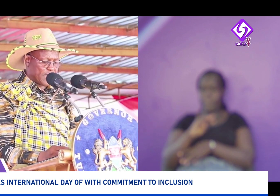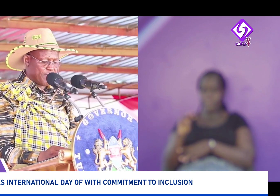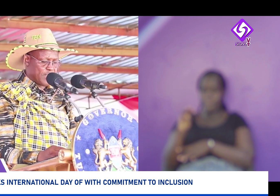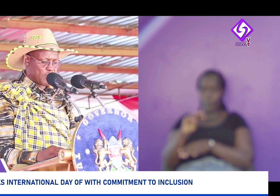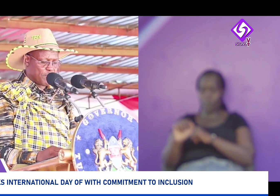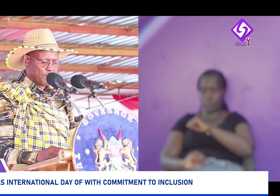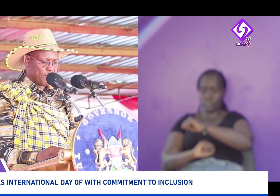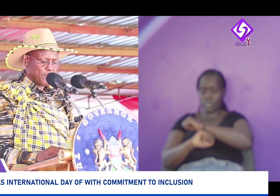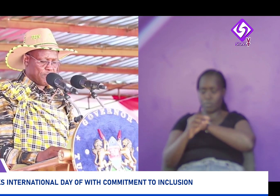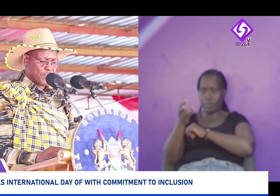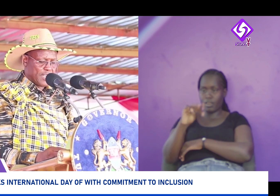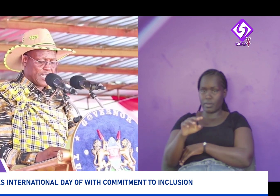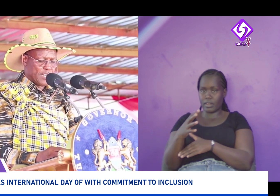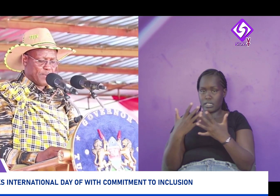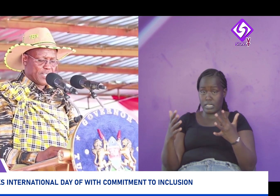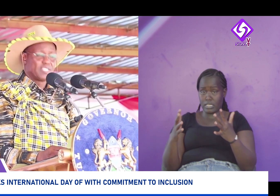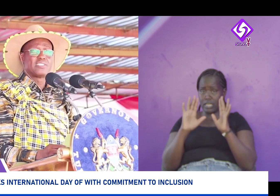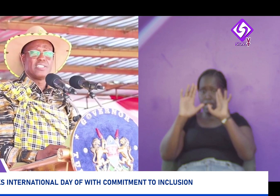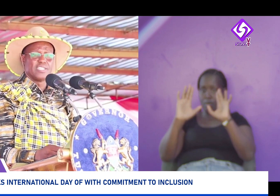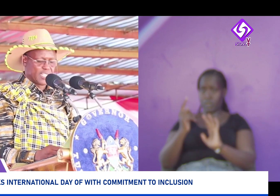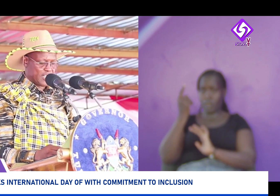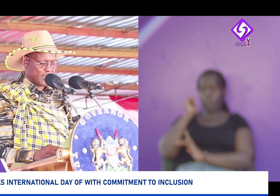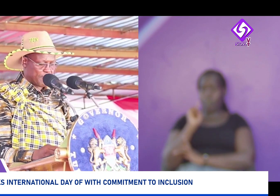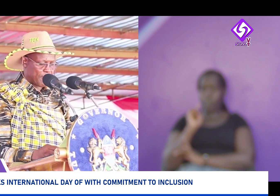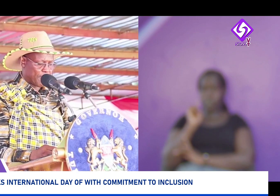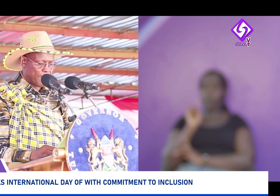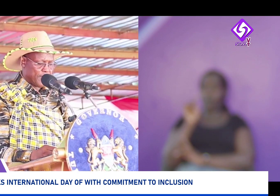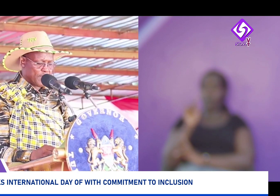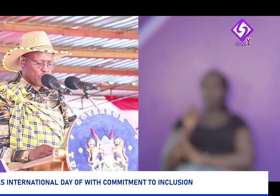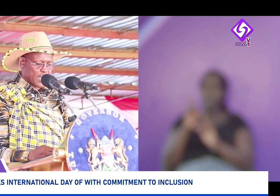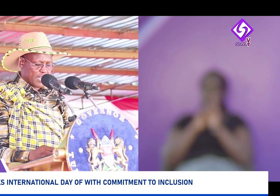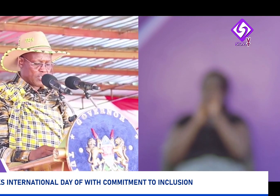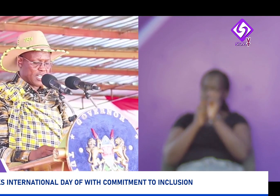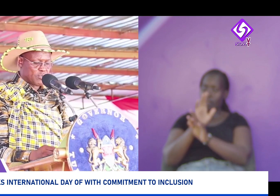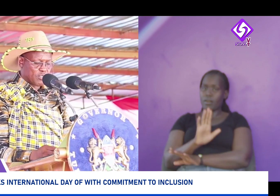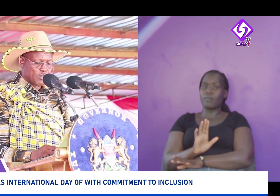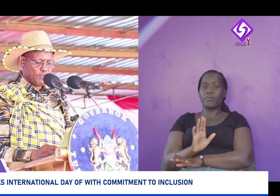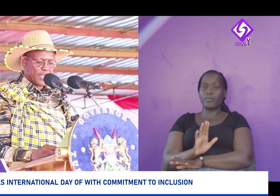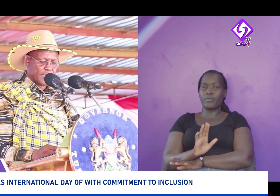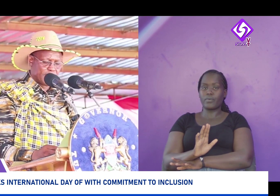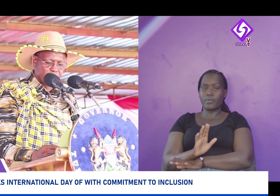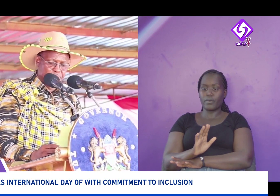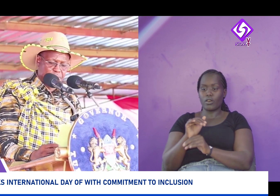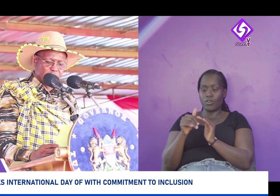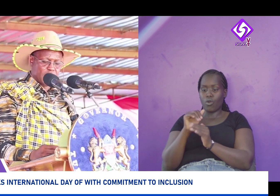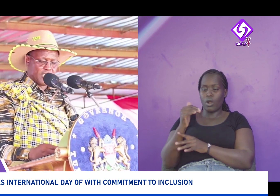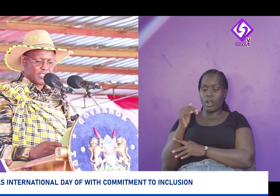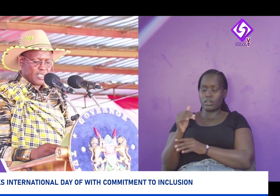are vital for their independence and dignity. Turkana County has also made significant strides